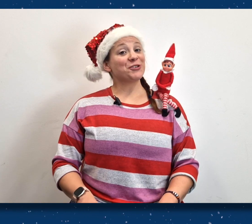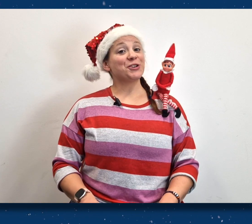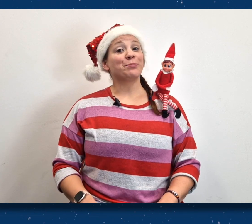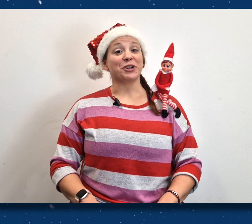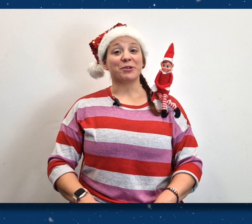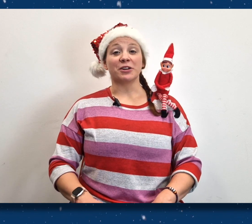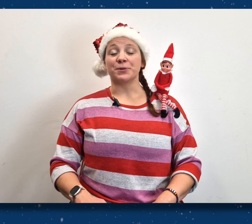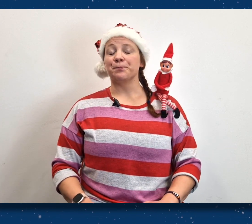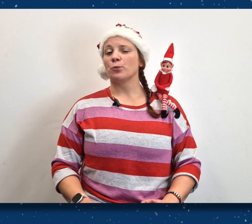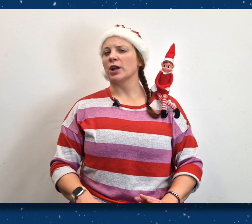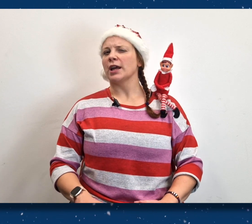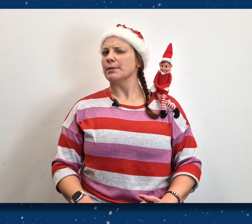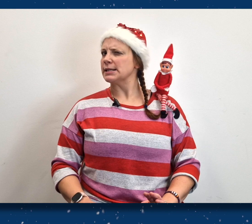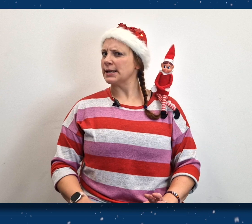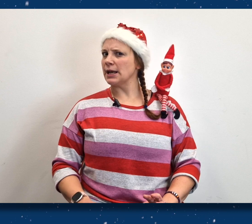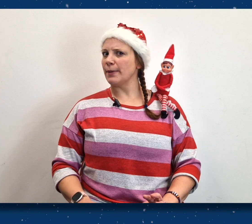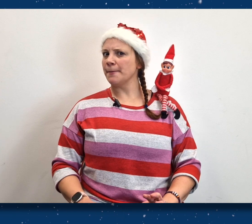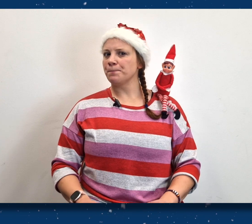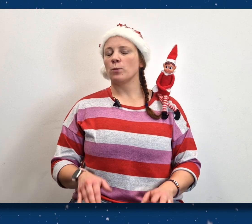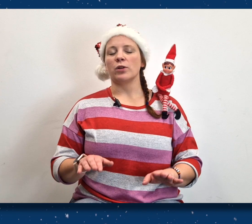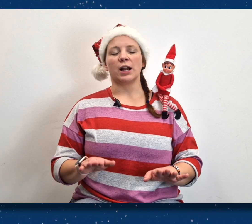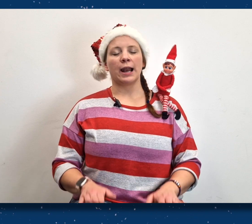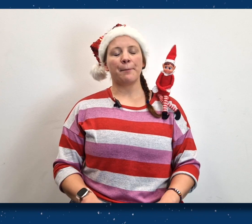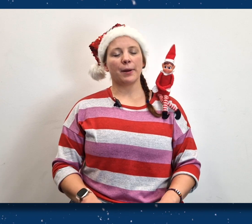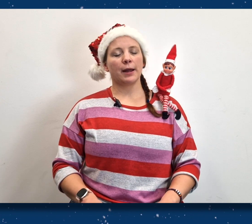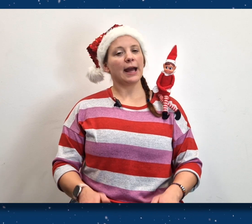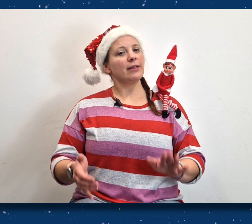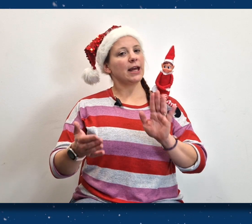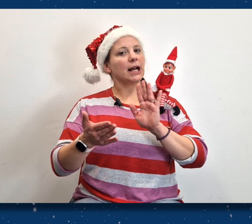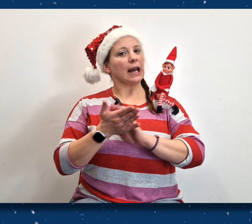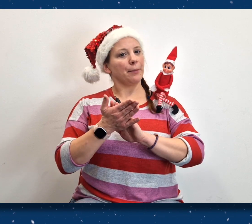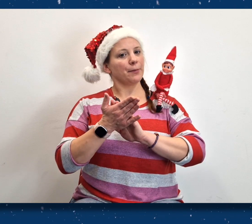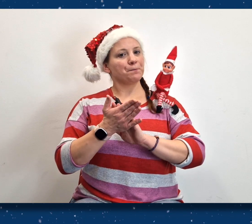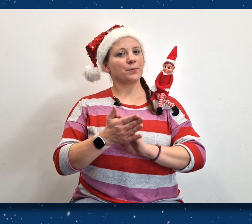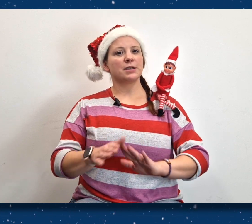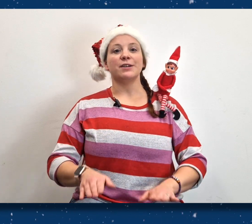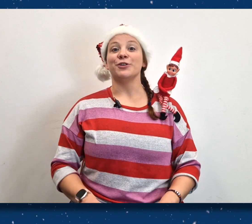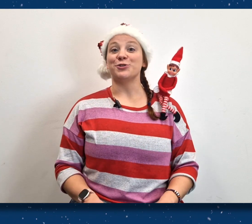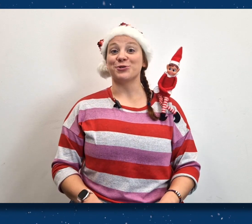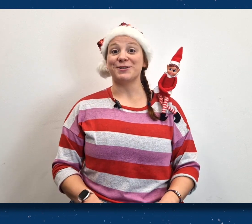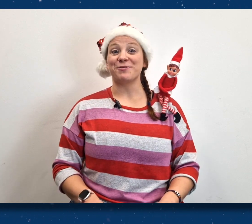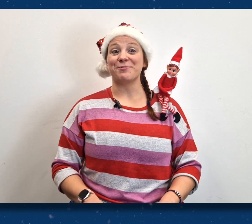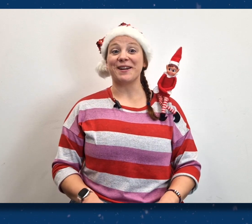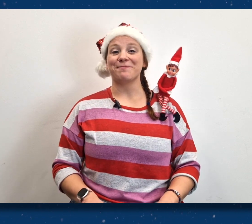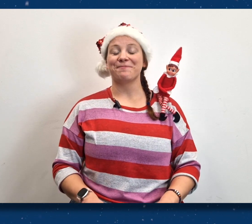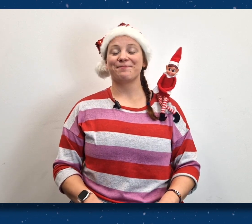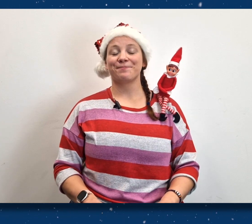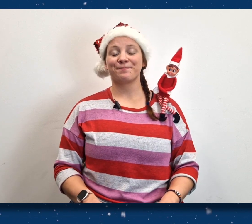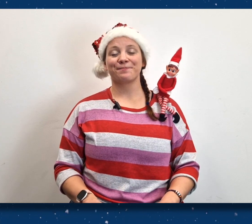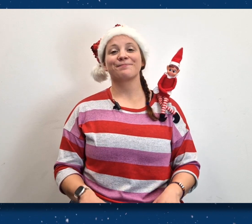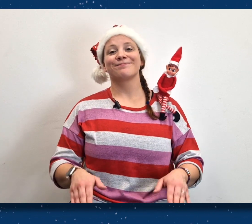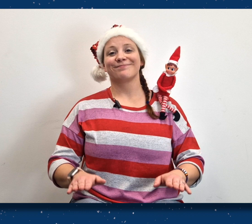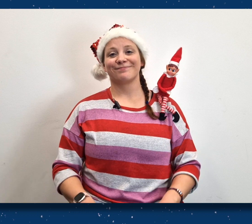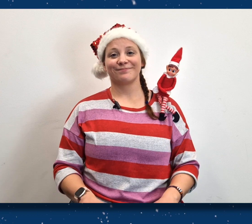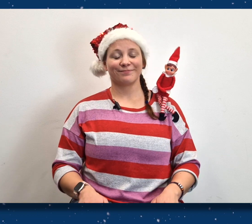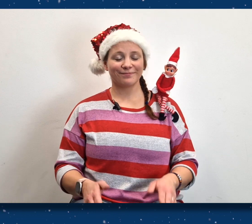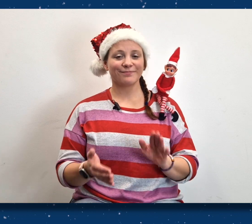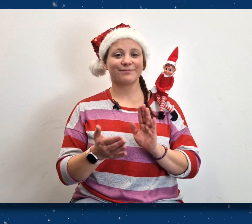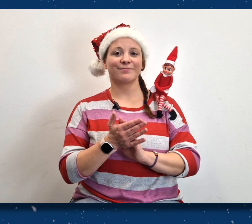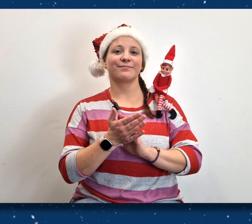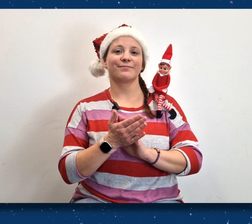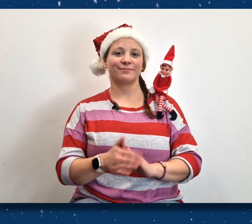Let's move on to the body percussion. We're going to keep a steady beat with a lap and then a clap. See if you can join in with me.